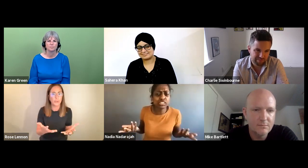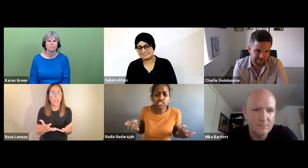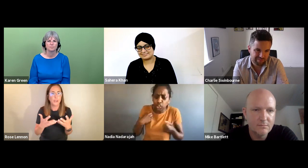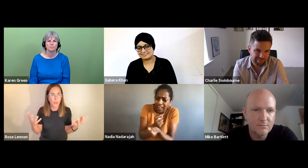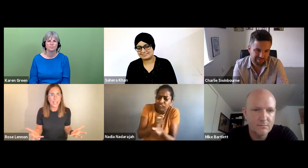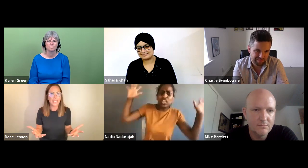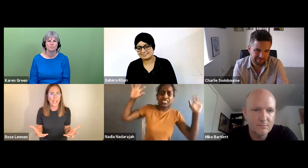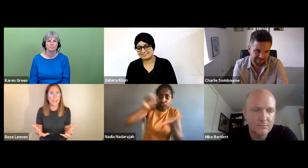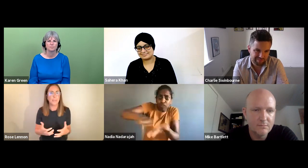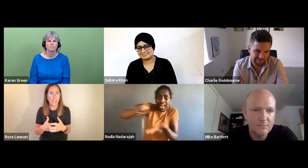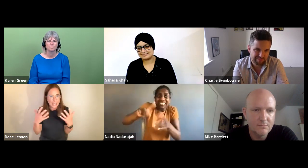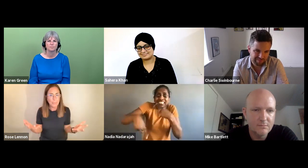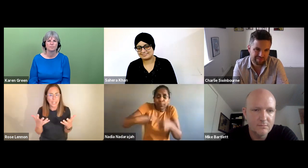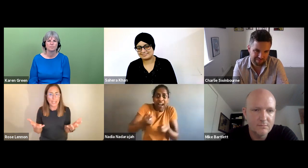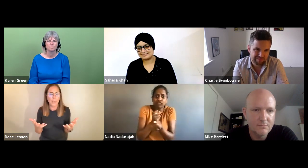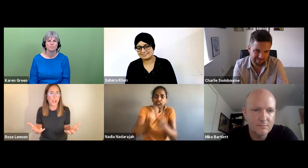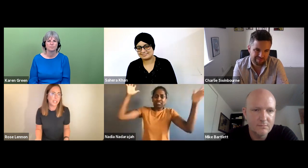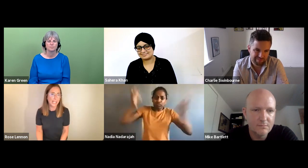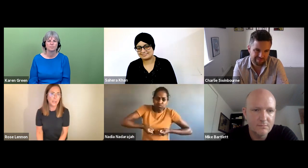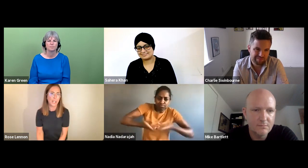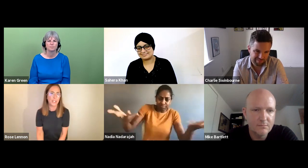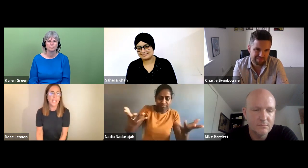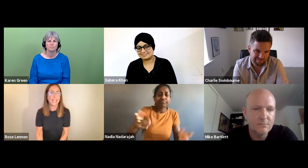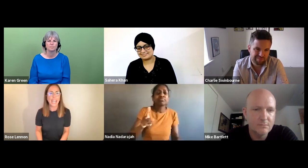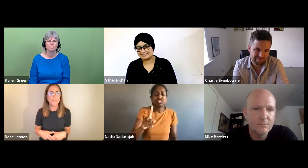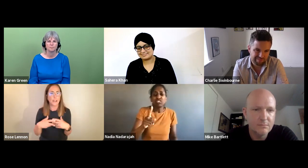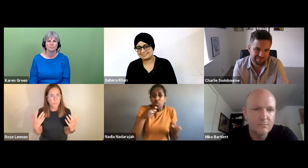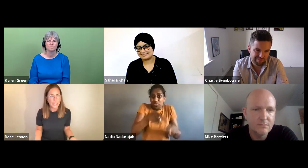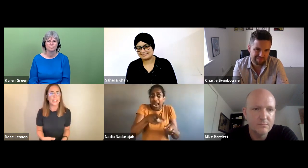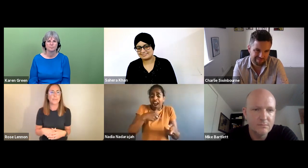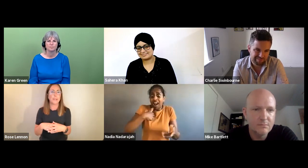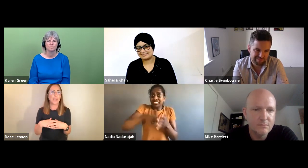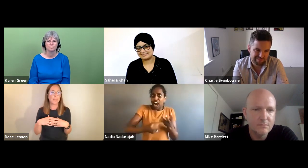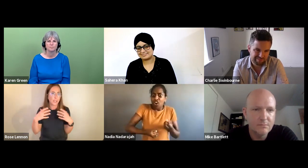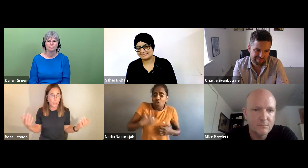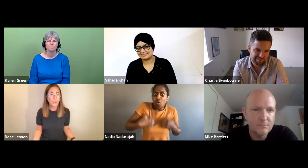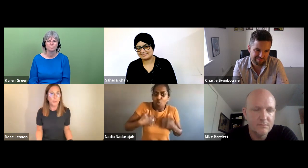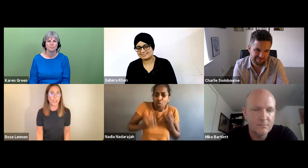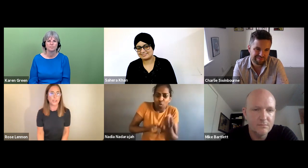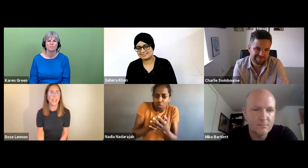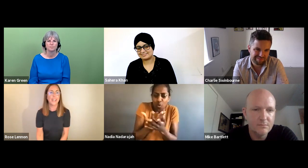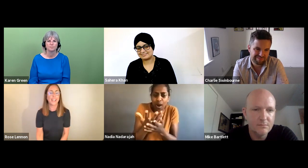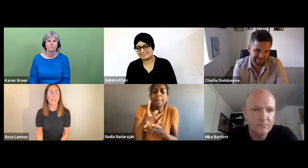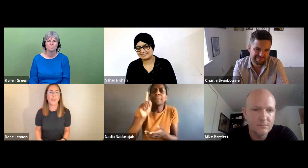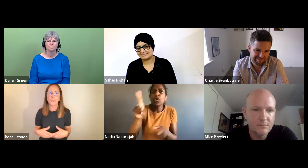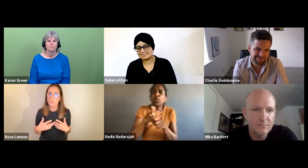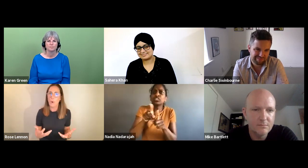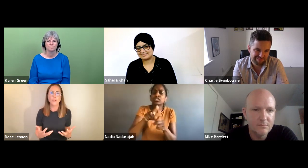do writing, but keep it in my own language. It gave me that freedom to be able to contribute. I got more